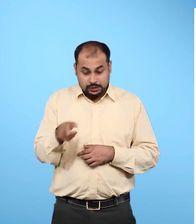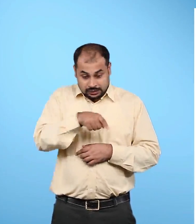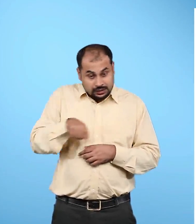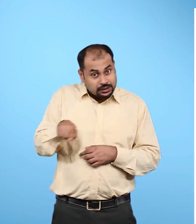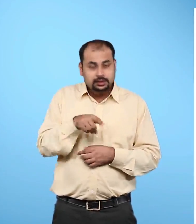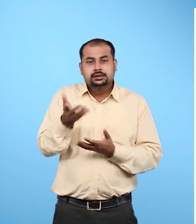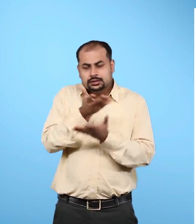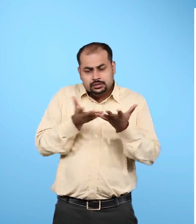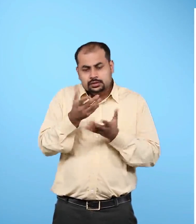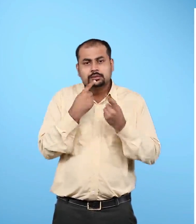Discuss.